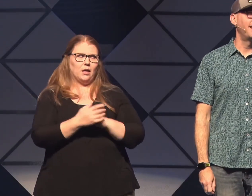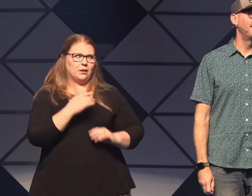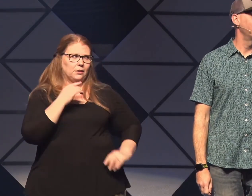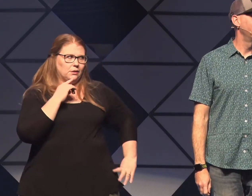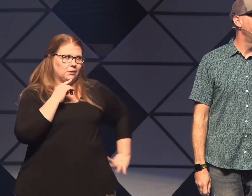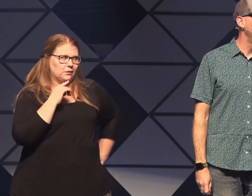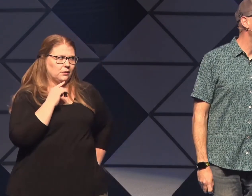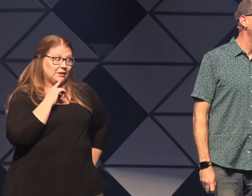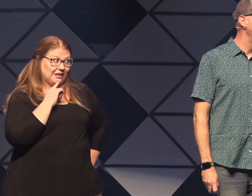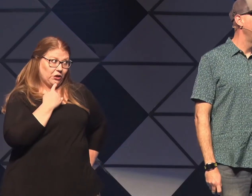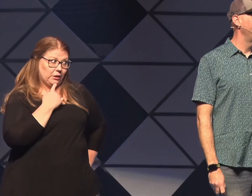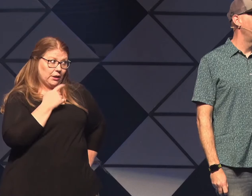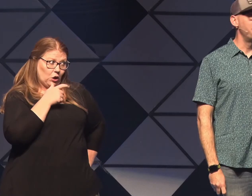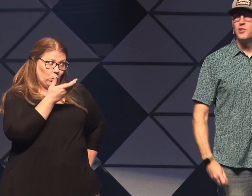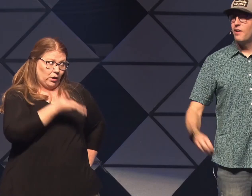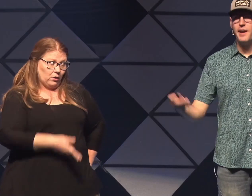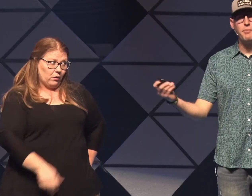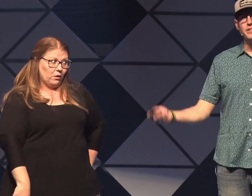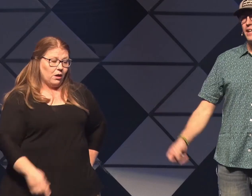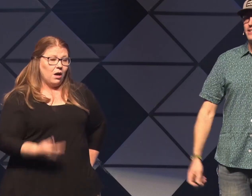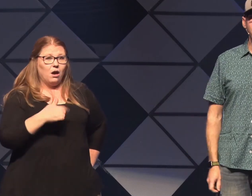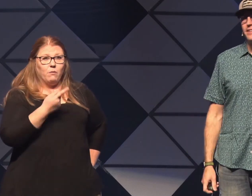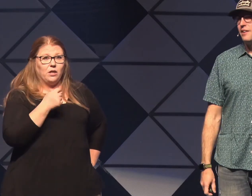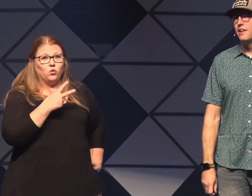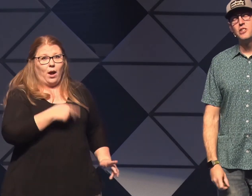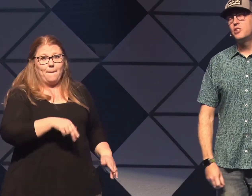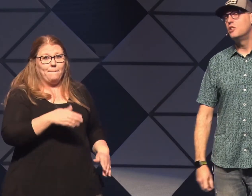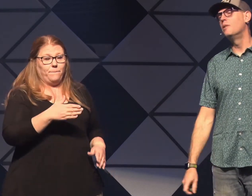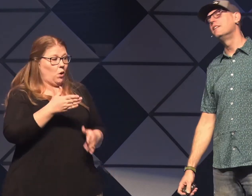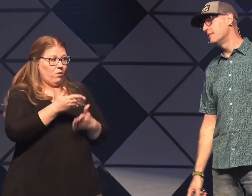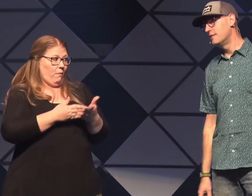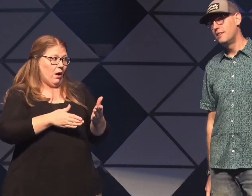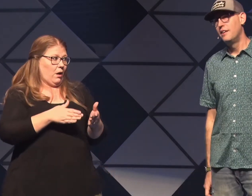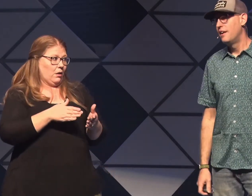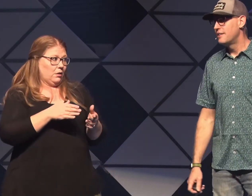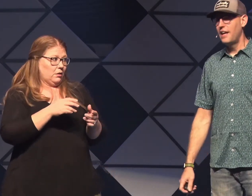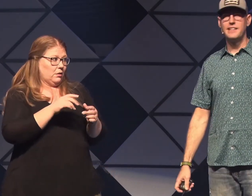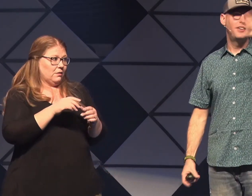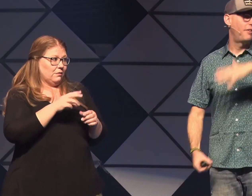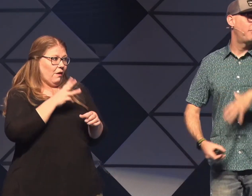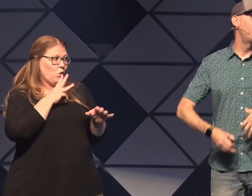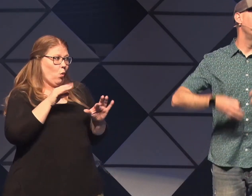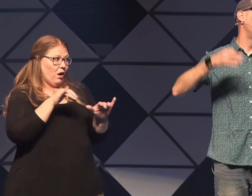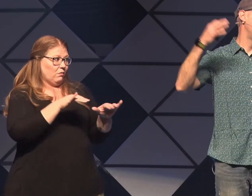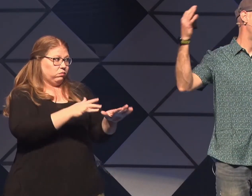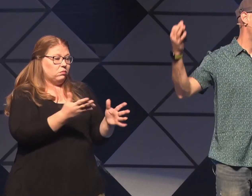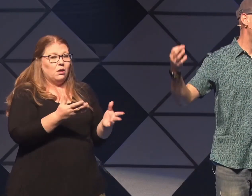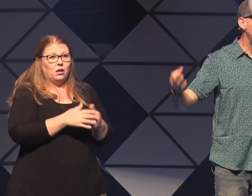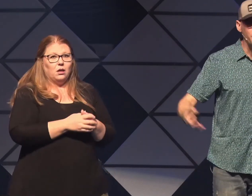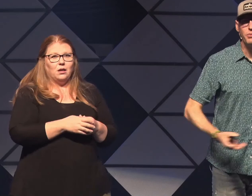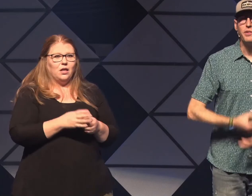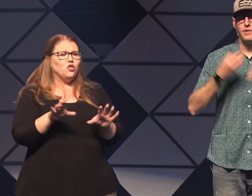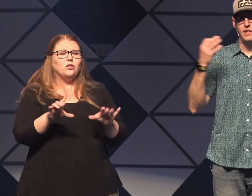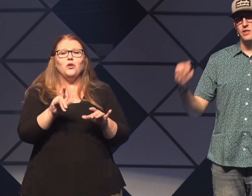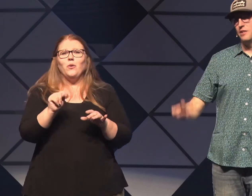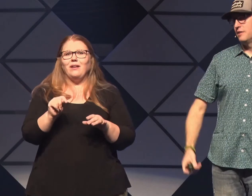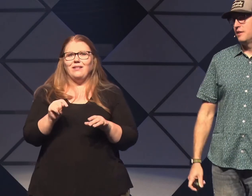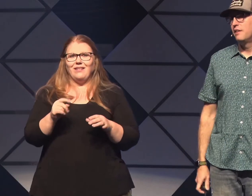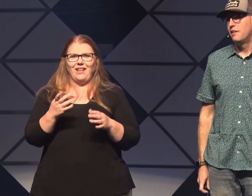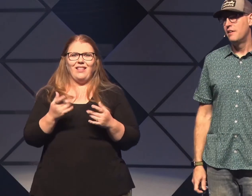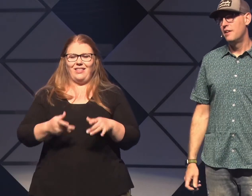is this guy? We've been trying both sides of it. Just do it. Cast it off. Filled with